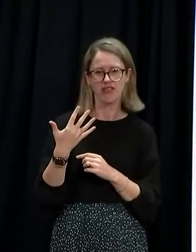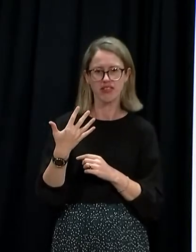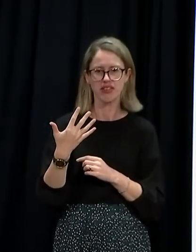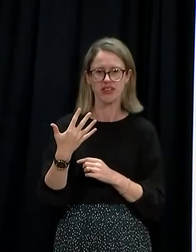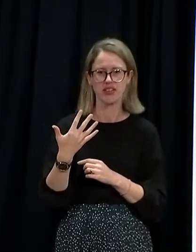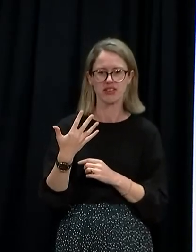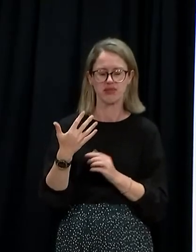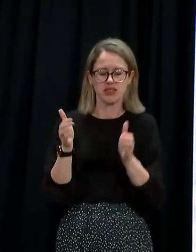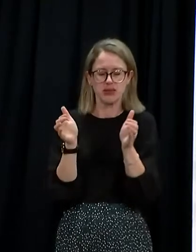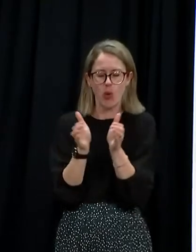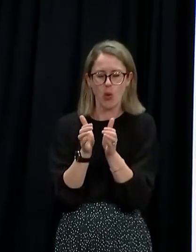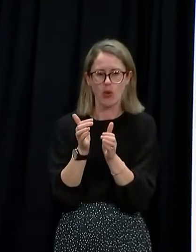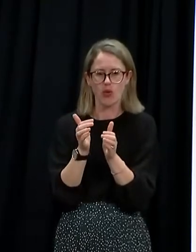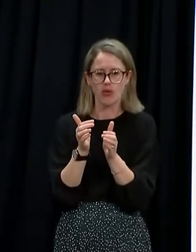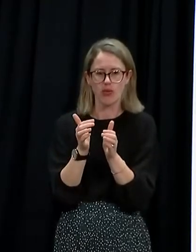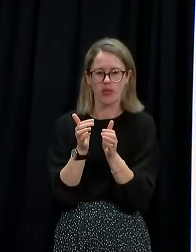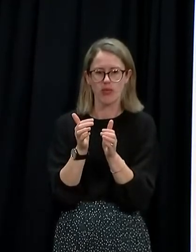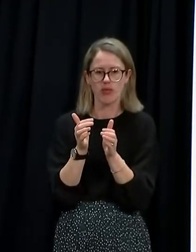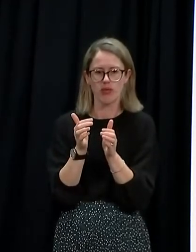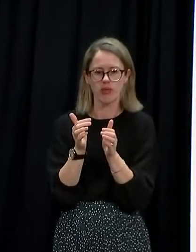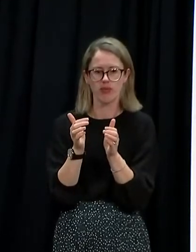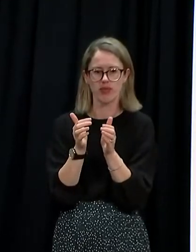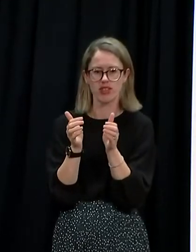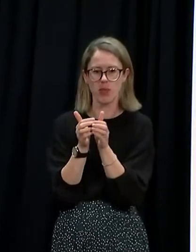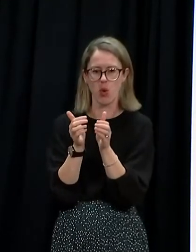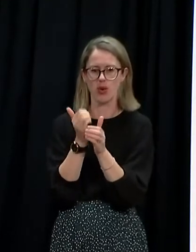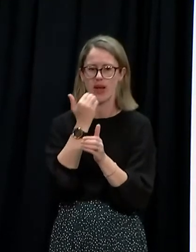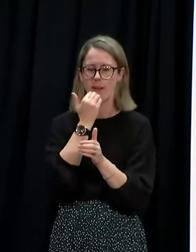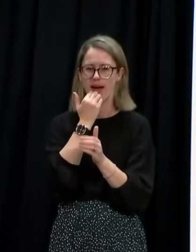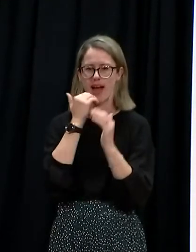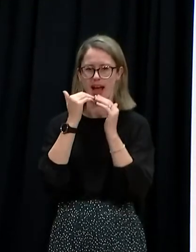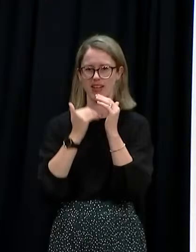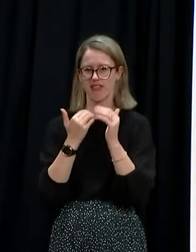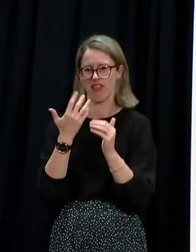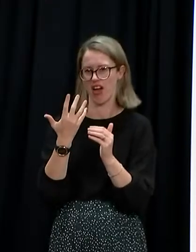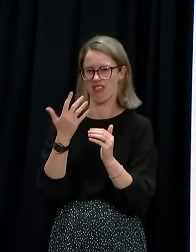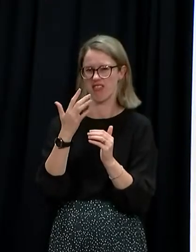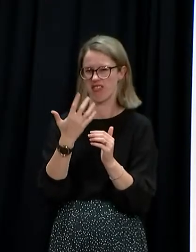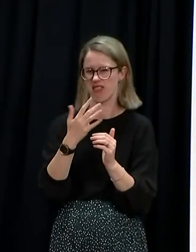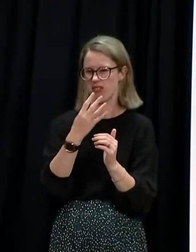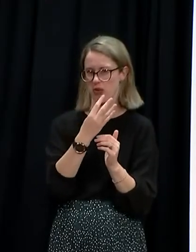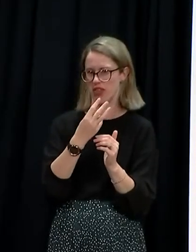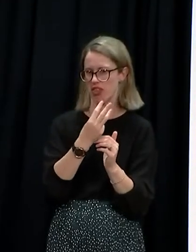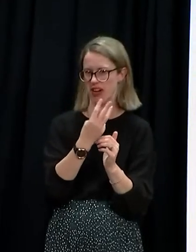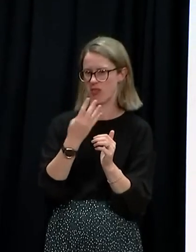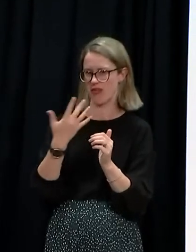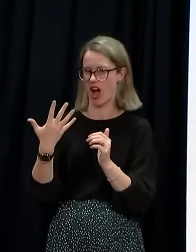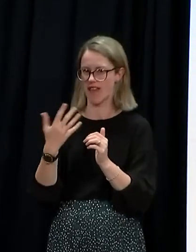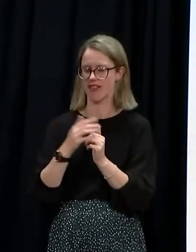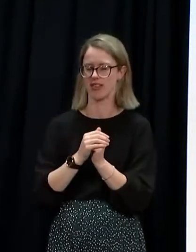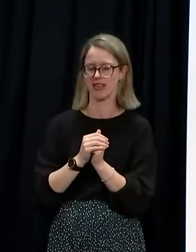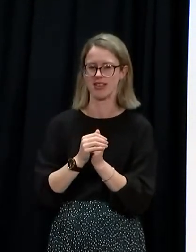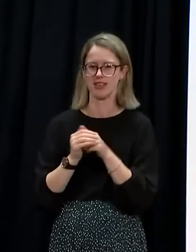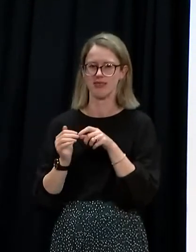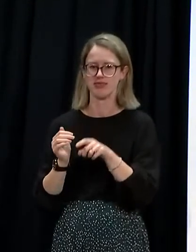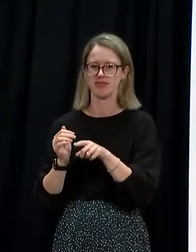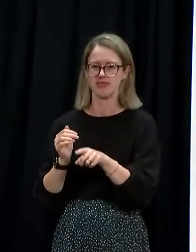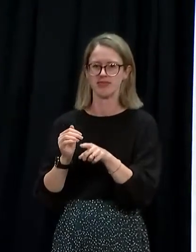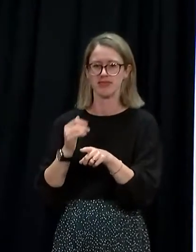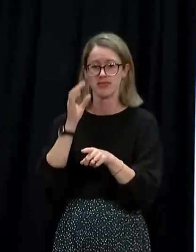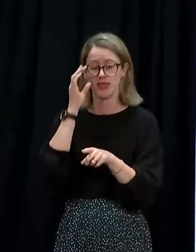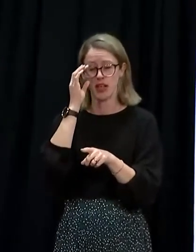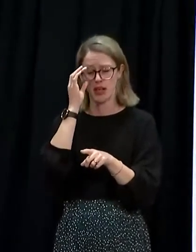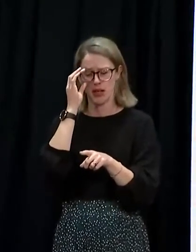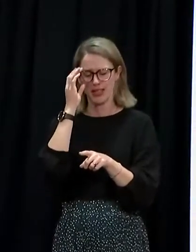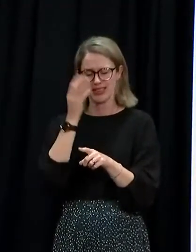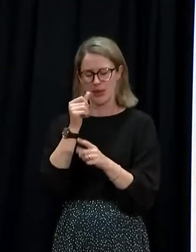It's a smaller number than, well, obviously it's a smaller number than the 34, but I'd describe it as a handful. And some of those you hear us canvass a bit,